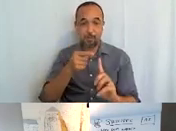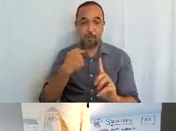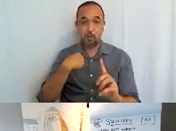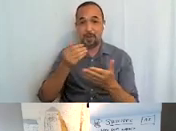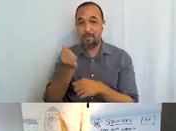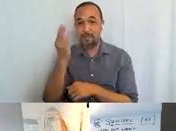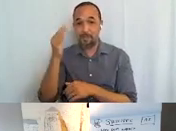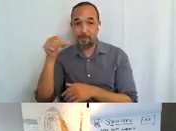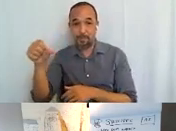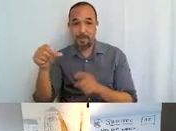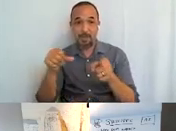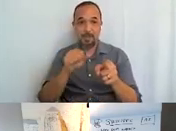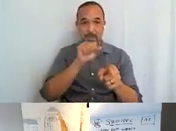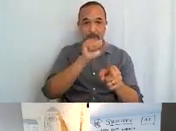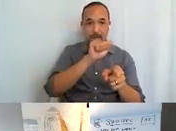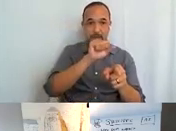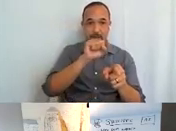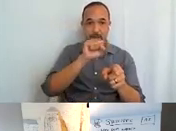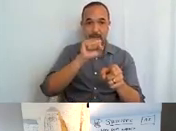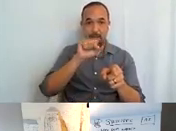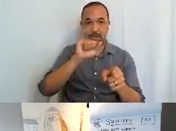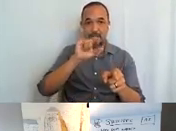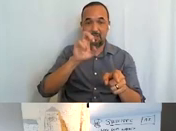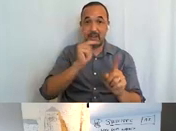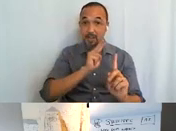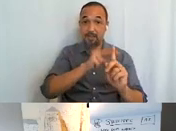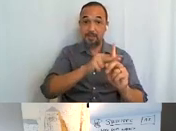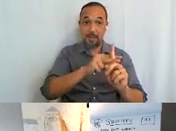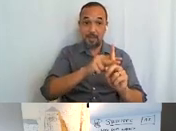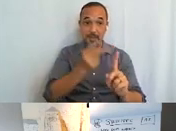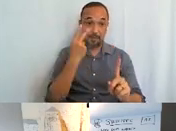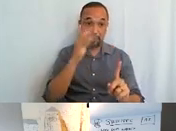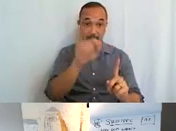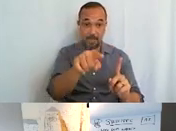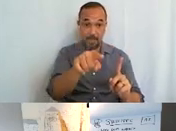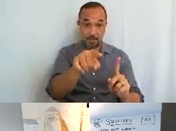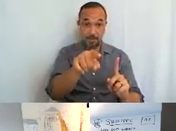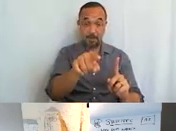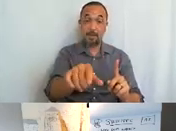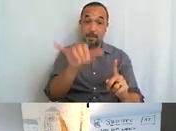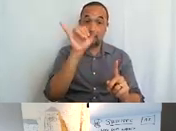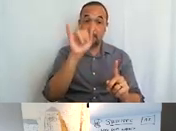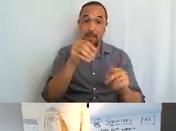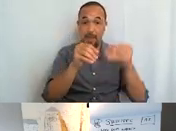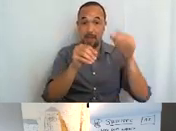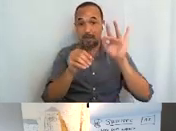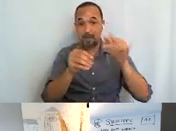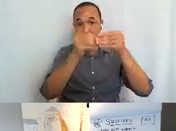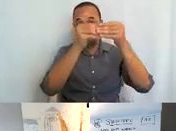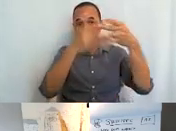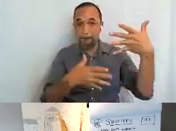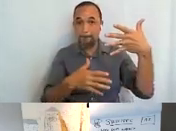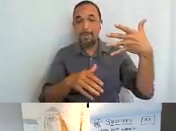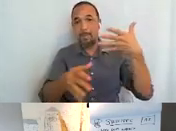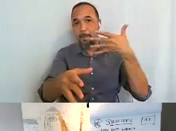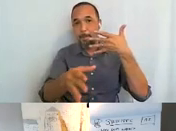here above this like little description here. And that assign will actually give you a team member to do. And then you